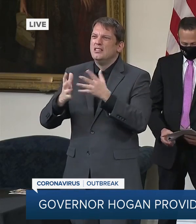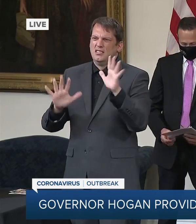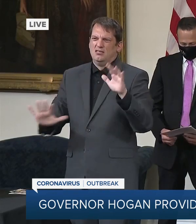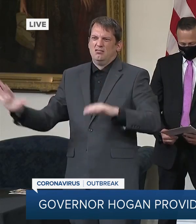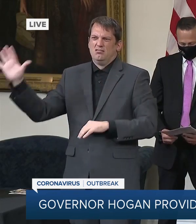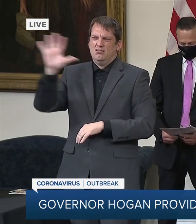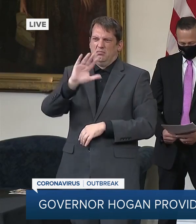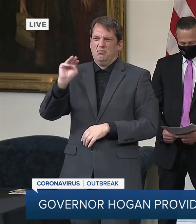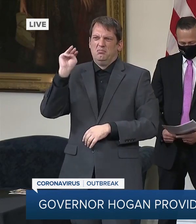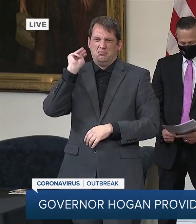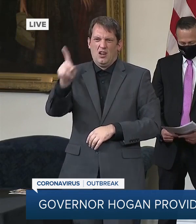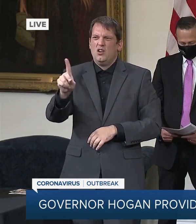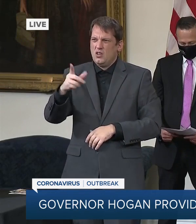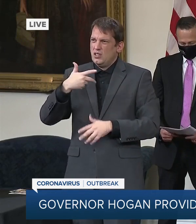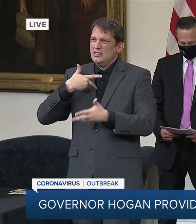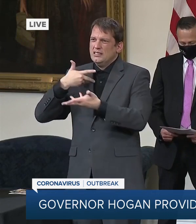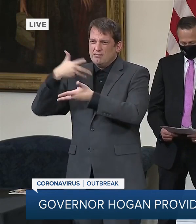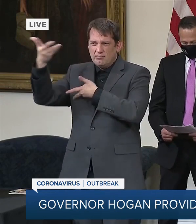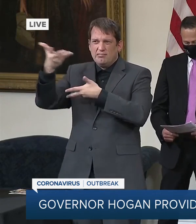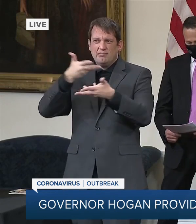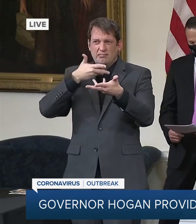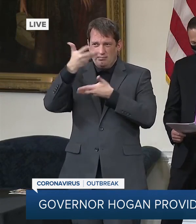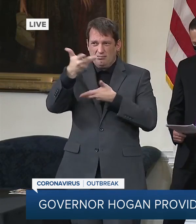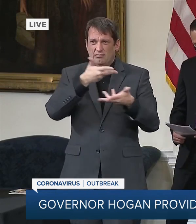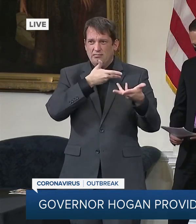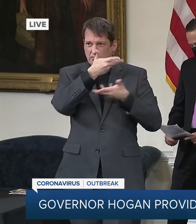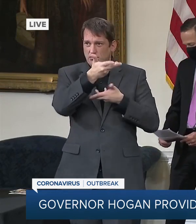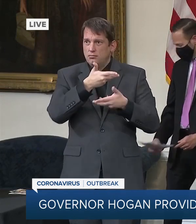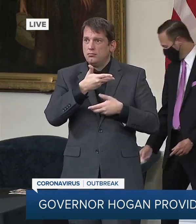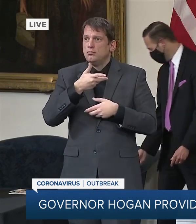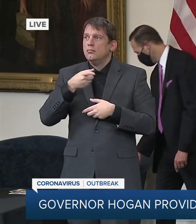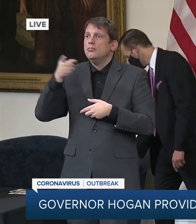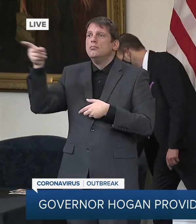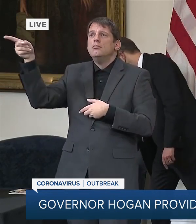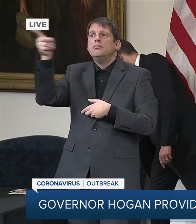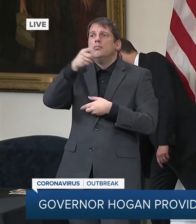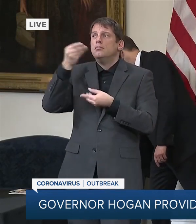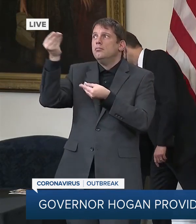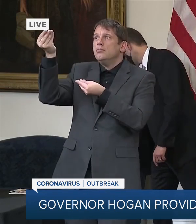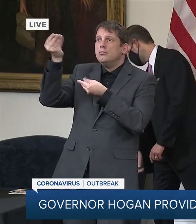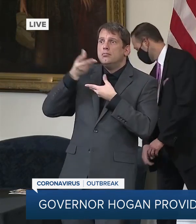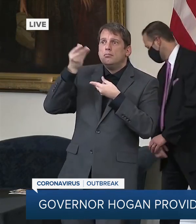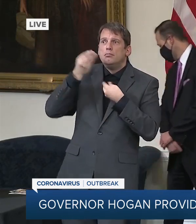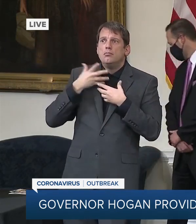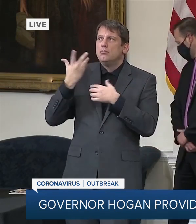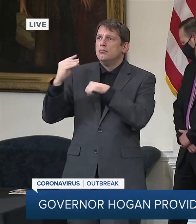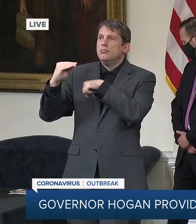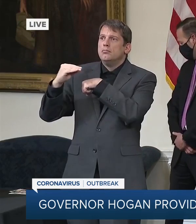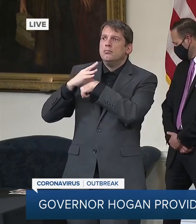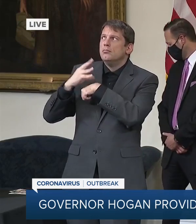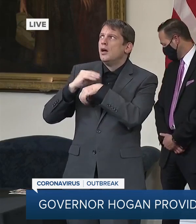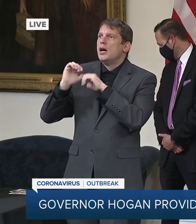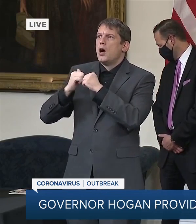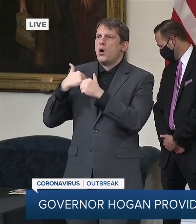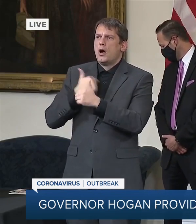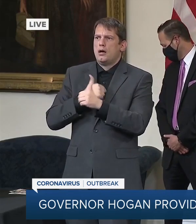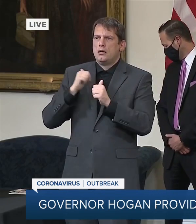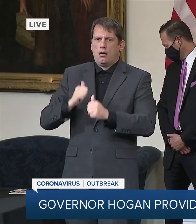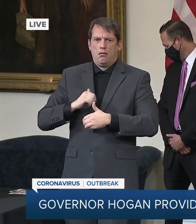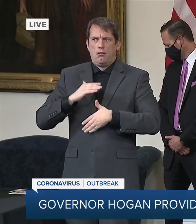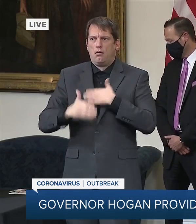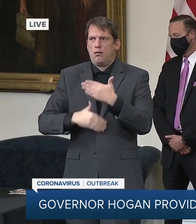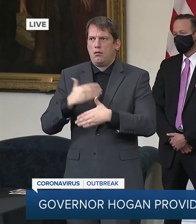they're providing input now in terms of how we should roll out our campaign and what kind of messages, and we're taking that input very